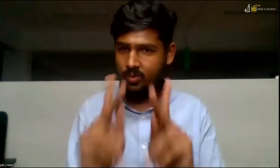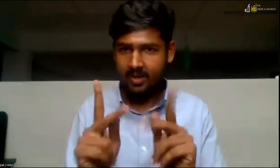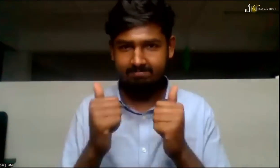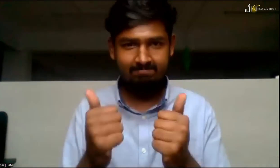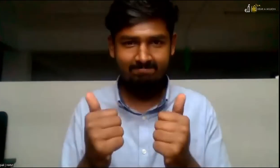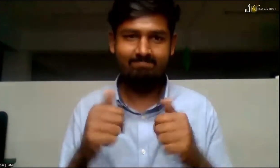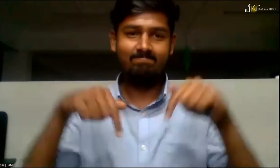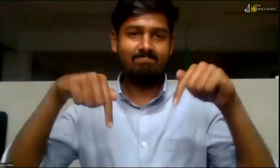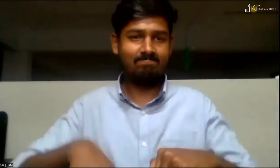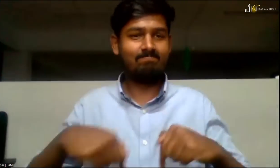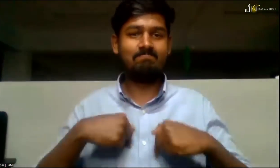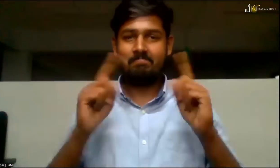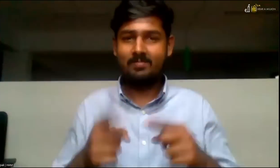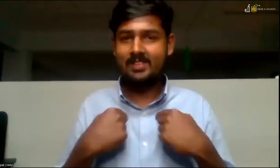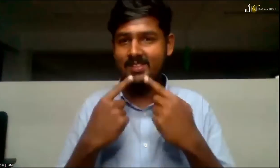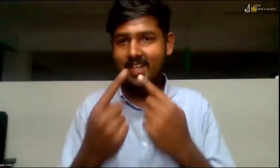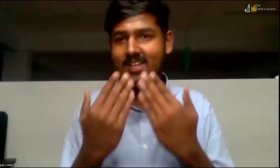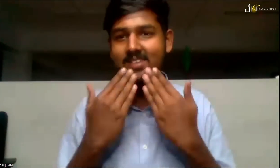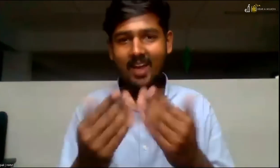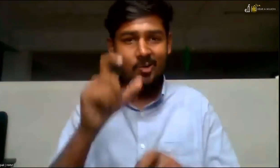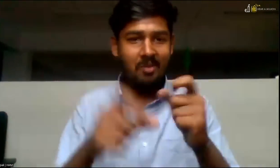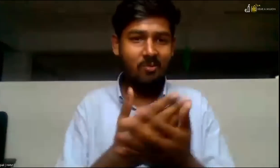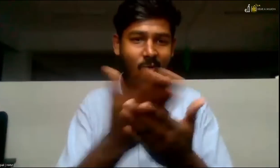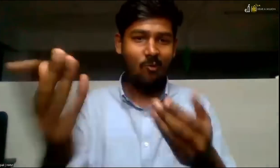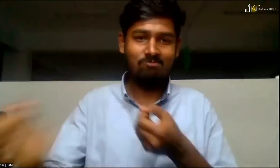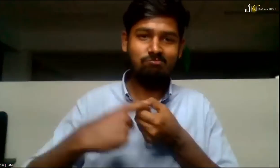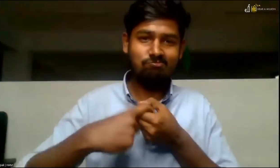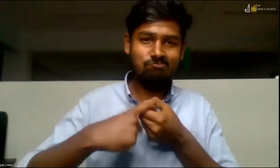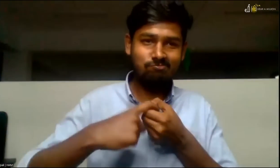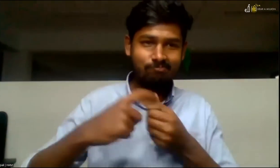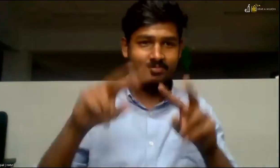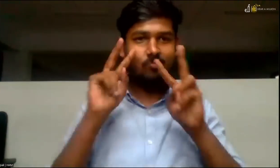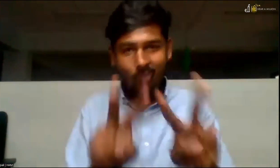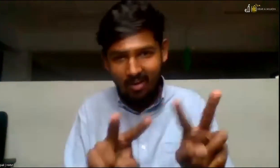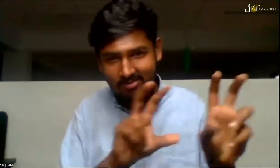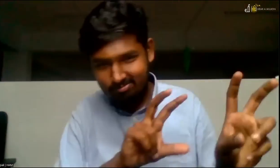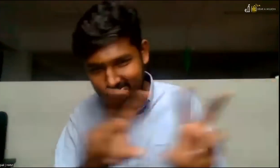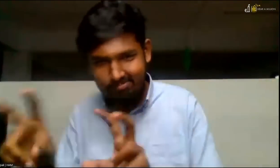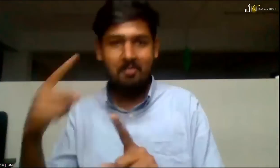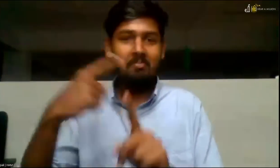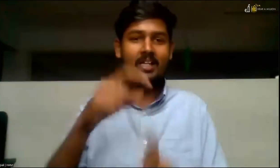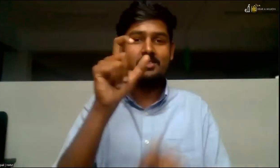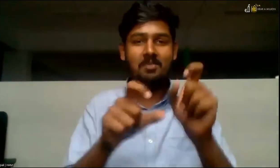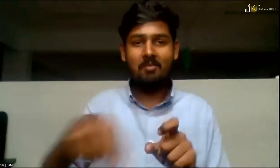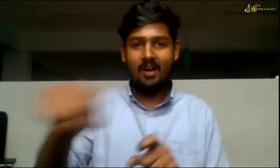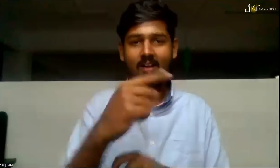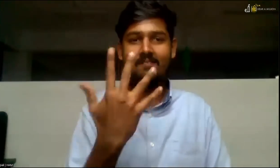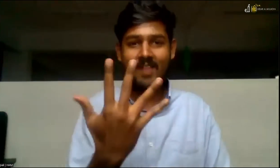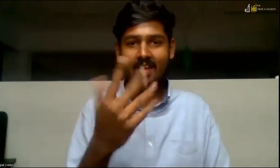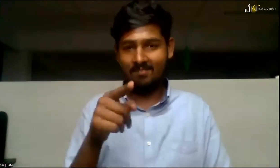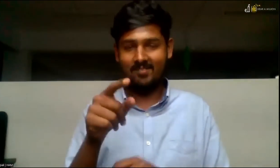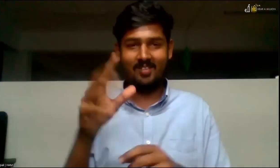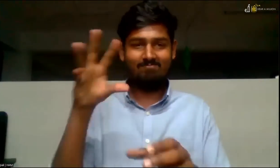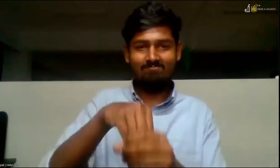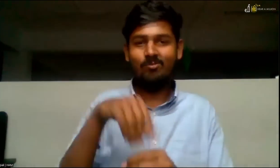have to just end up here. So thank you so much everyone for joining this session, for